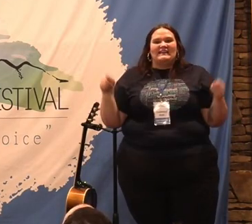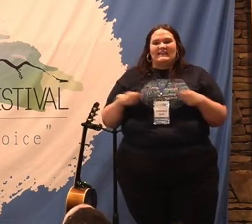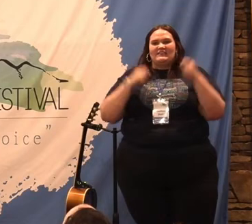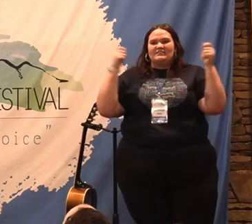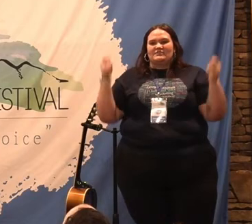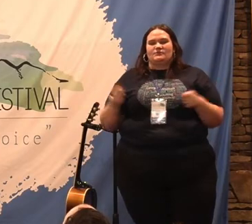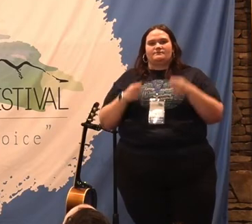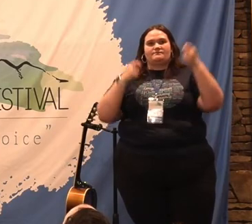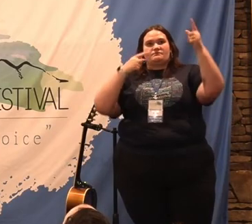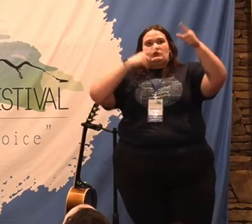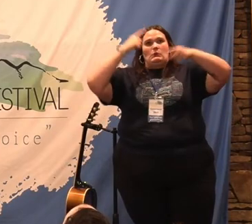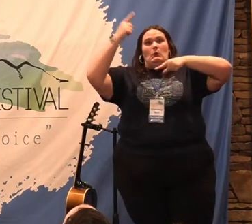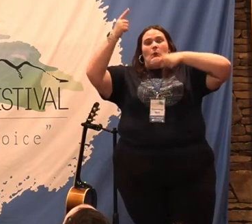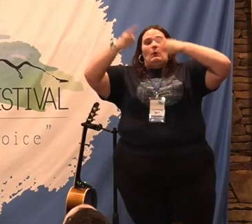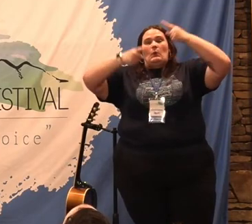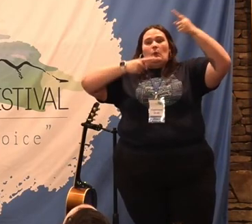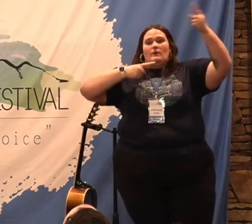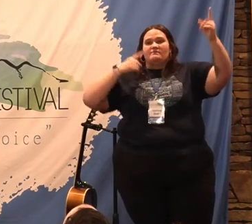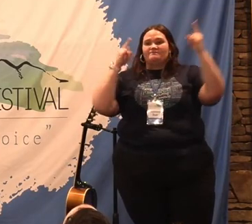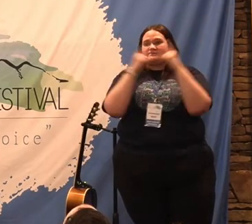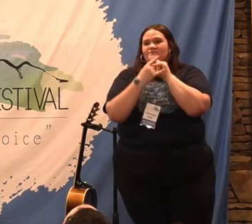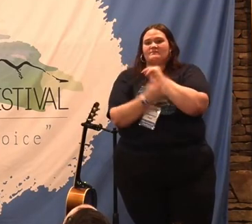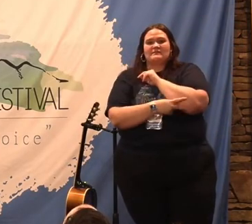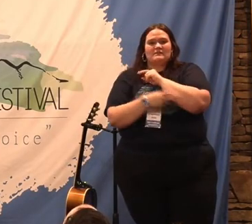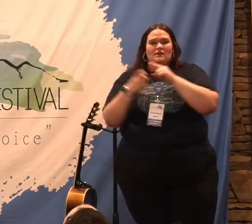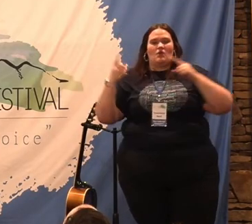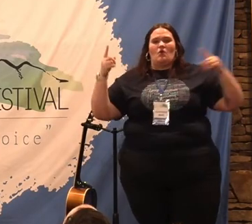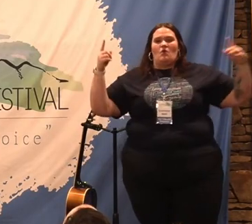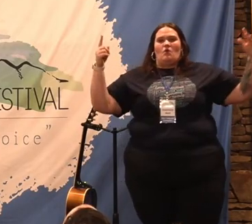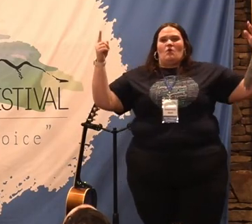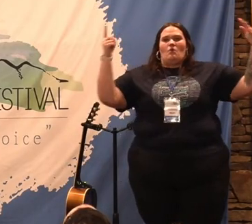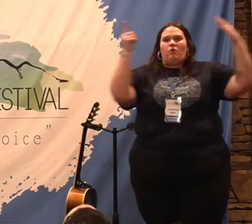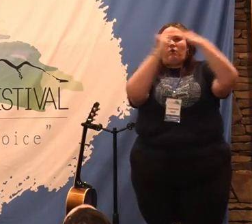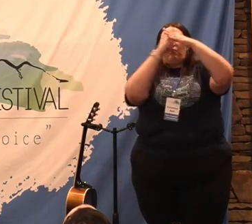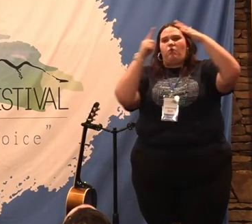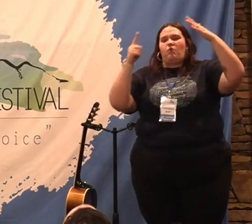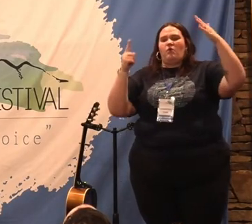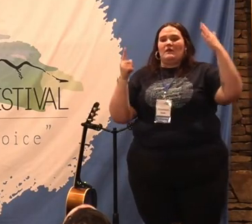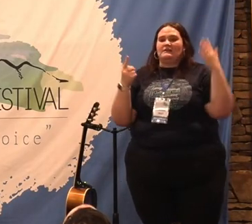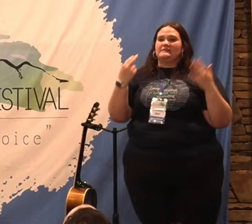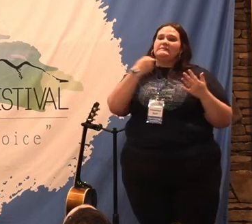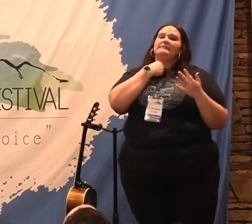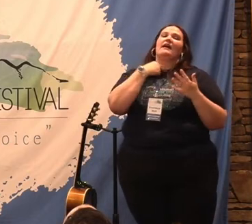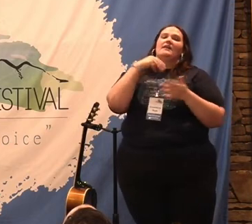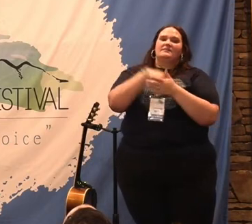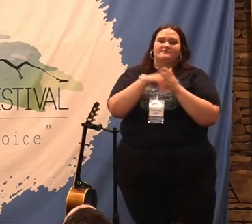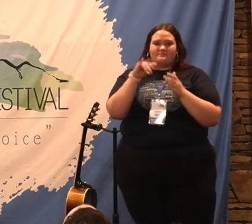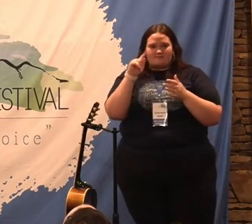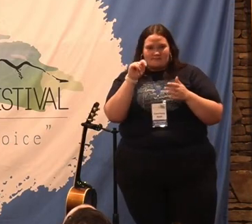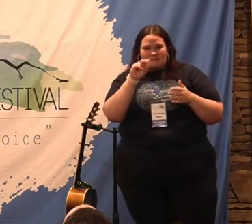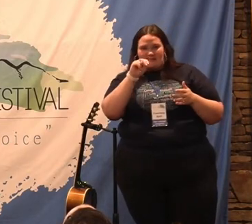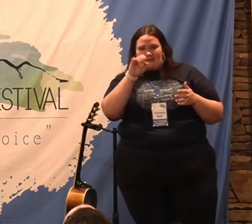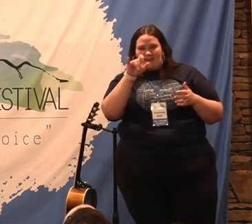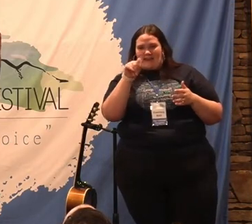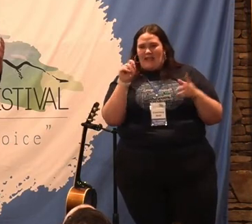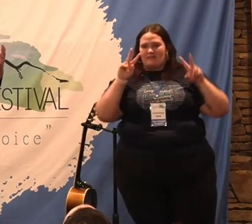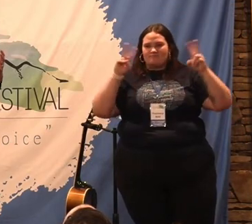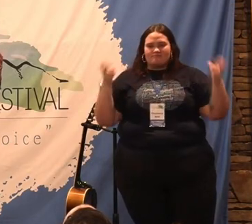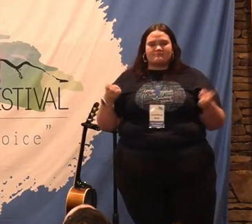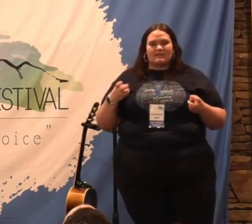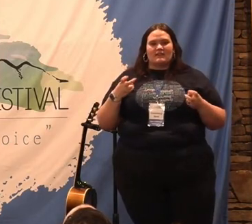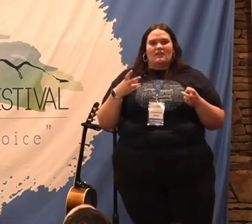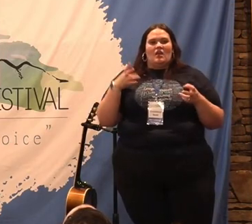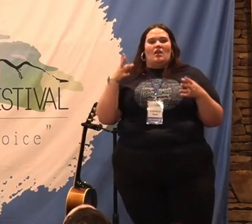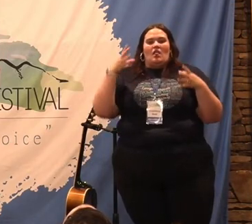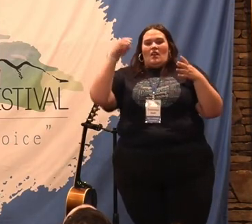robber flies right into it like a bird into a net, and it struggled and gets free and loses control of the fish, and the